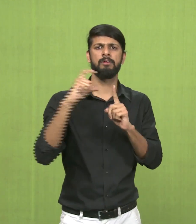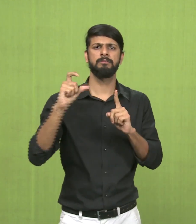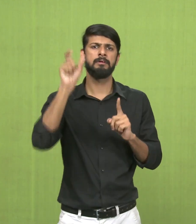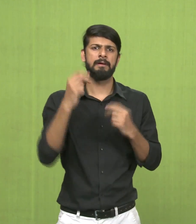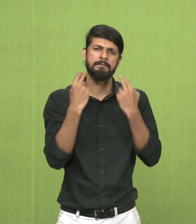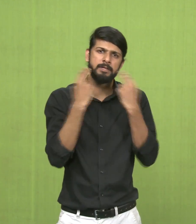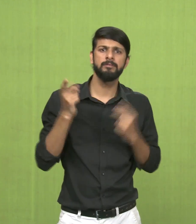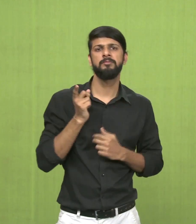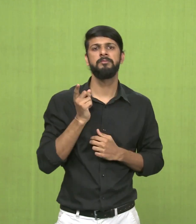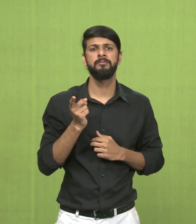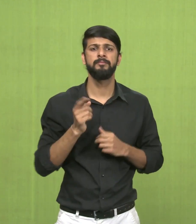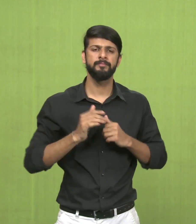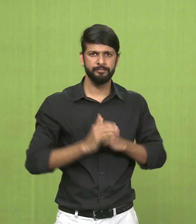Paul Cézanne.